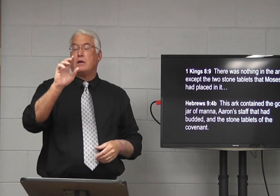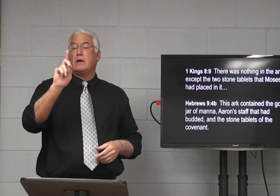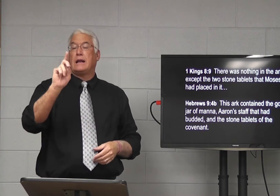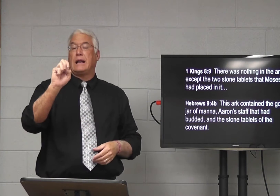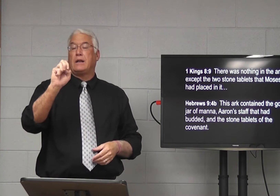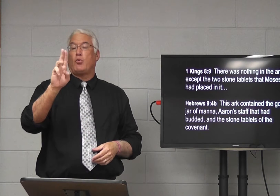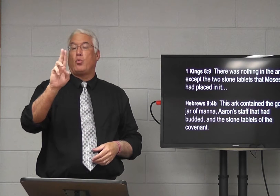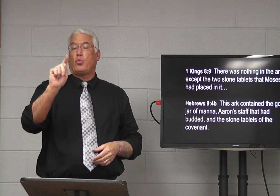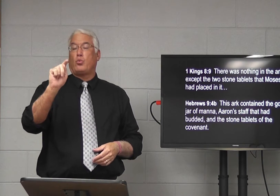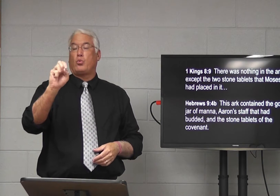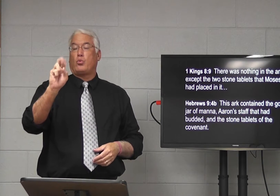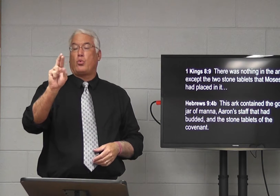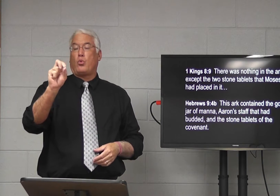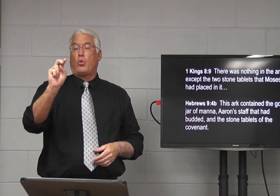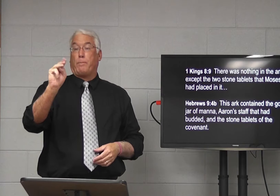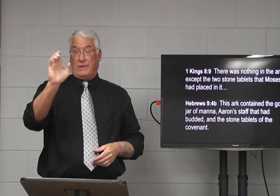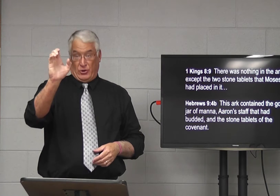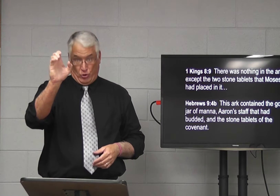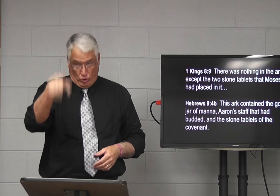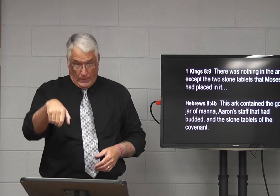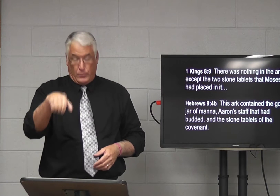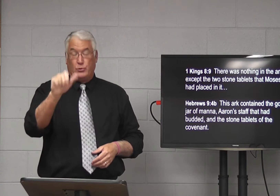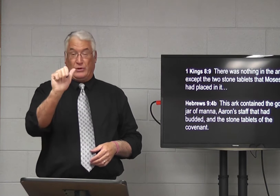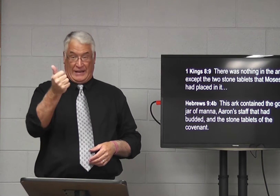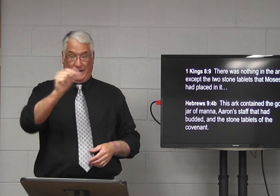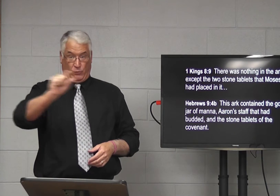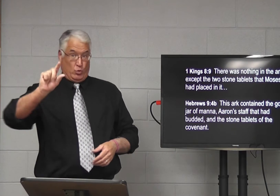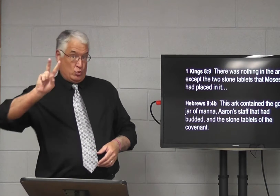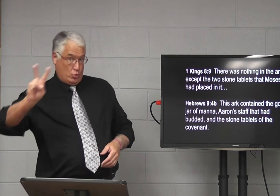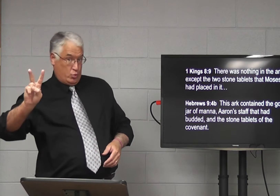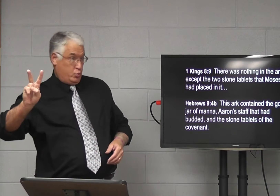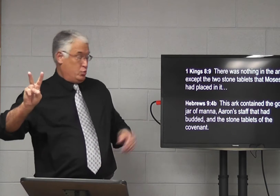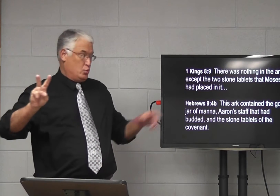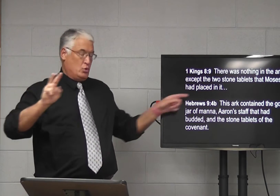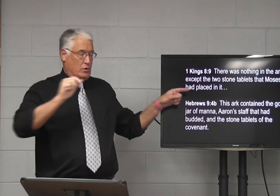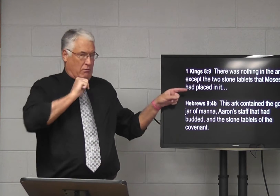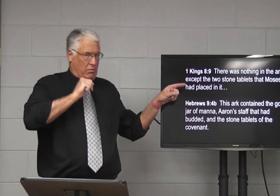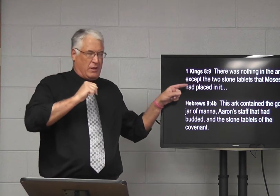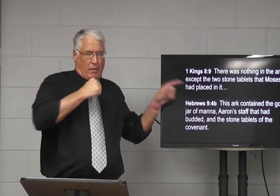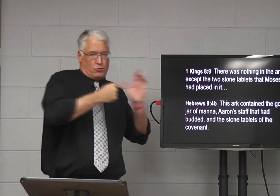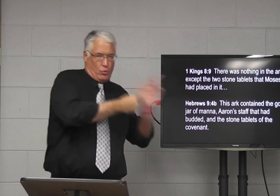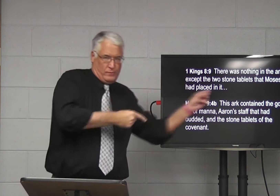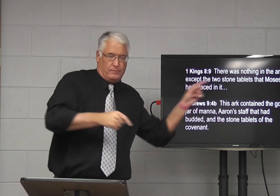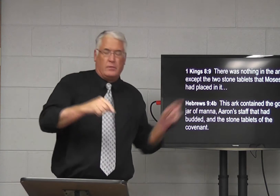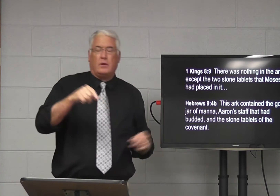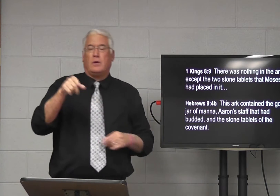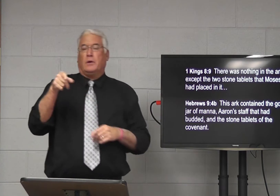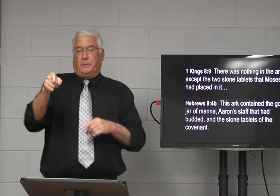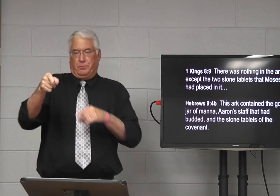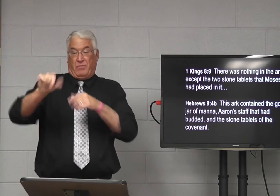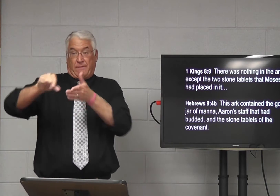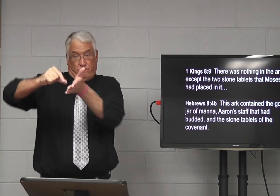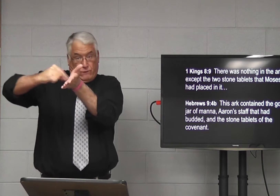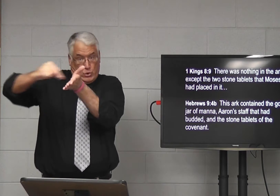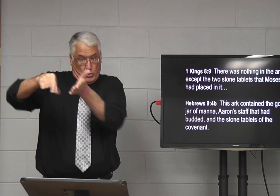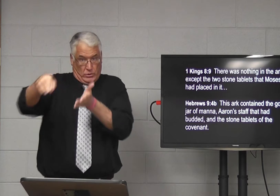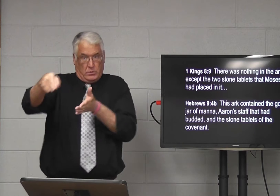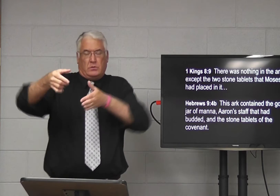that. In Deuteronomy chapter 10, verse 2, I don't have it here, but the